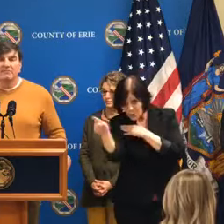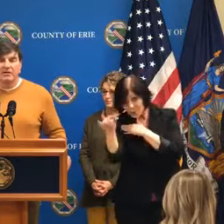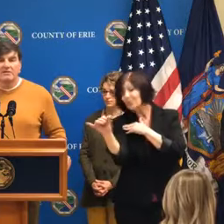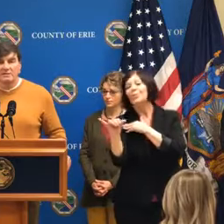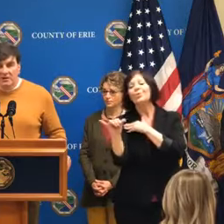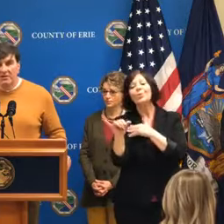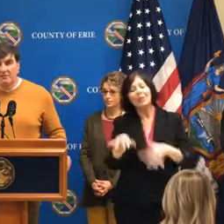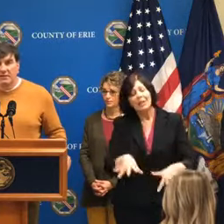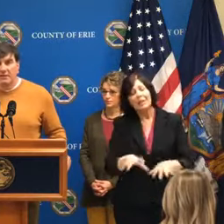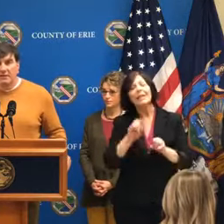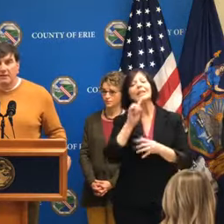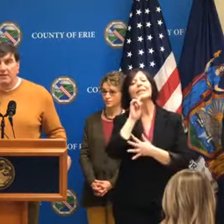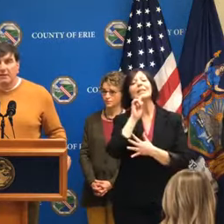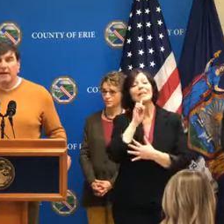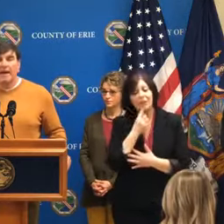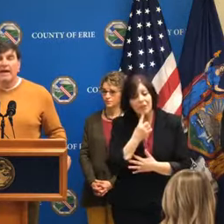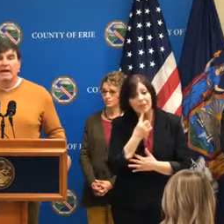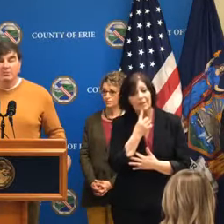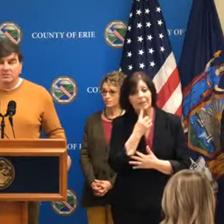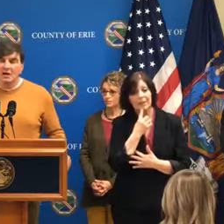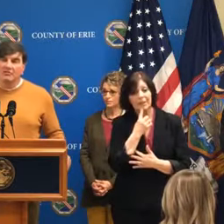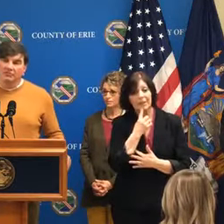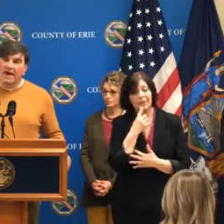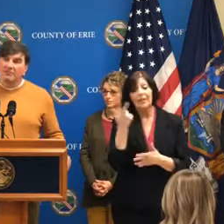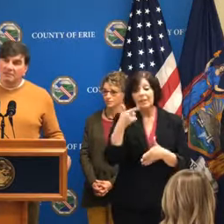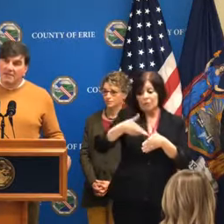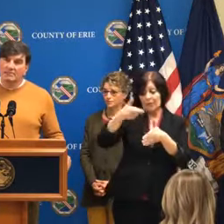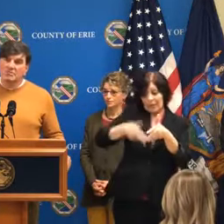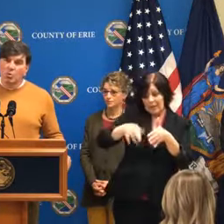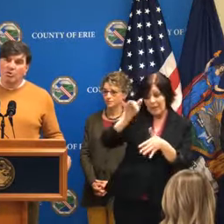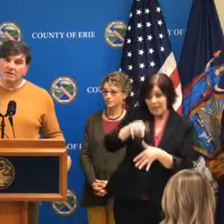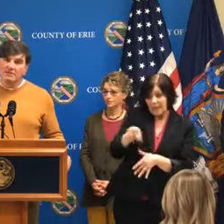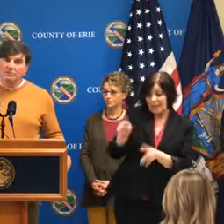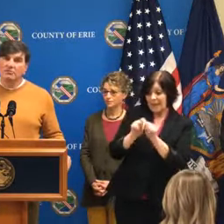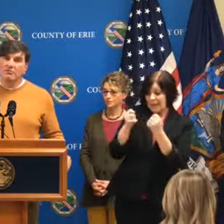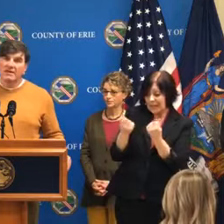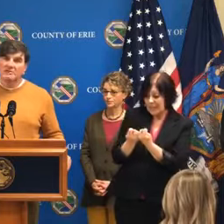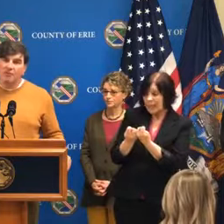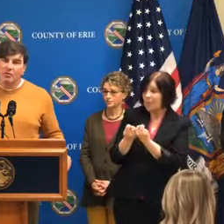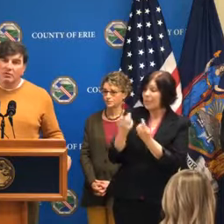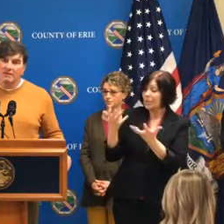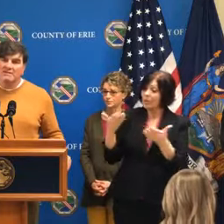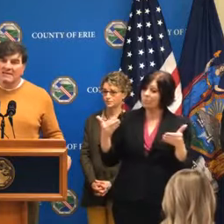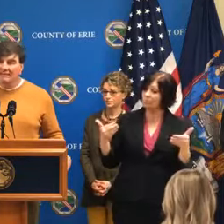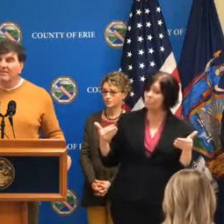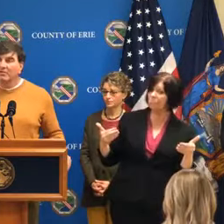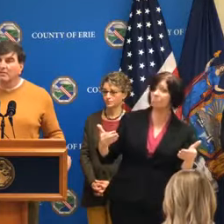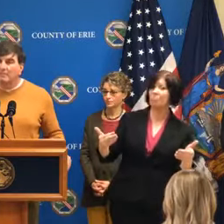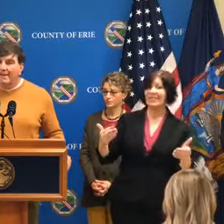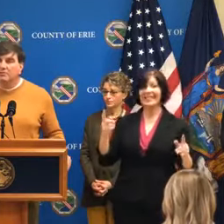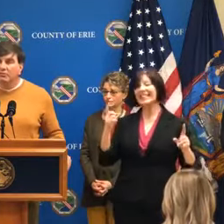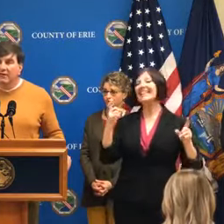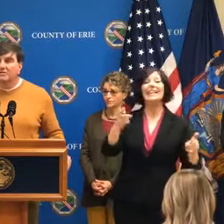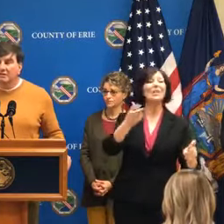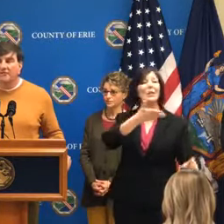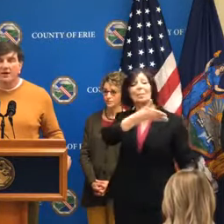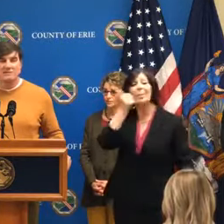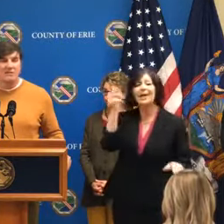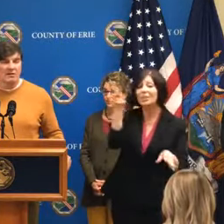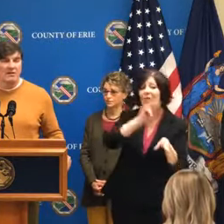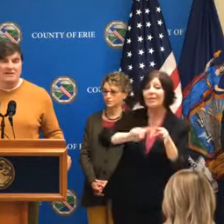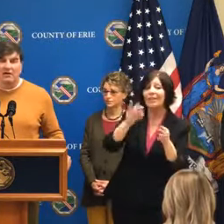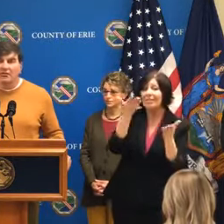it very seriously. And as a result of that, the team that's working to move things forward, that's giving you the best professional